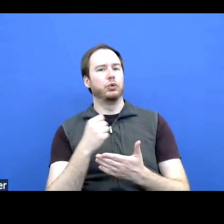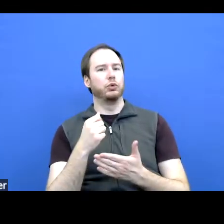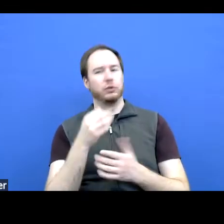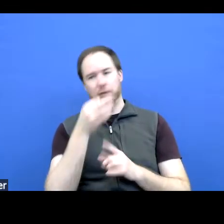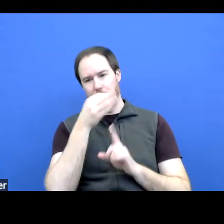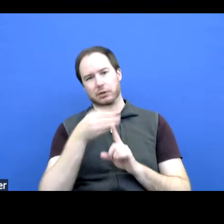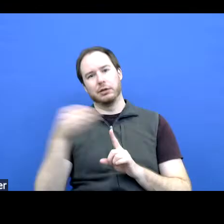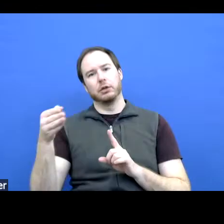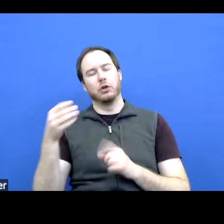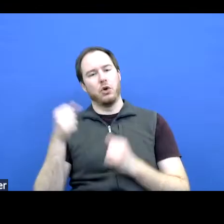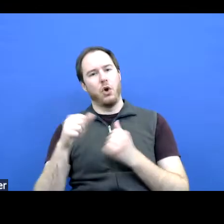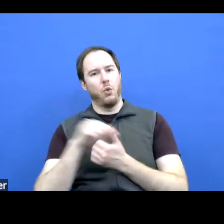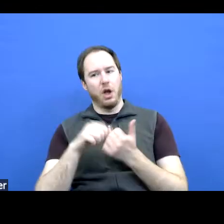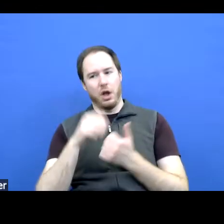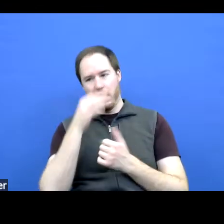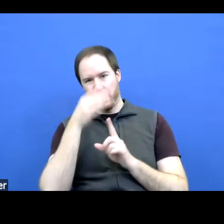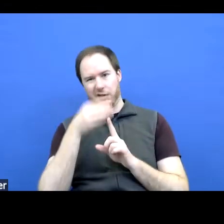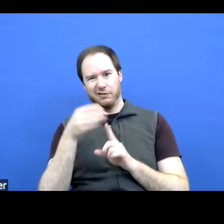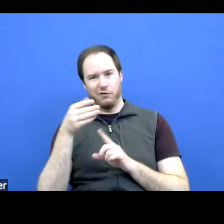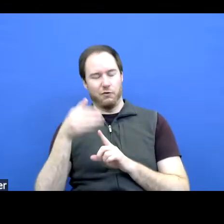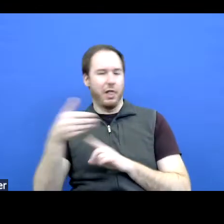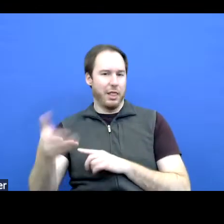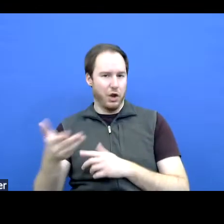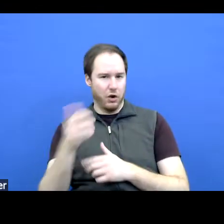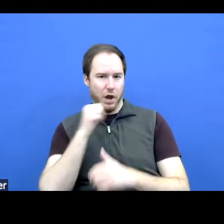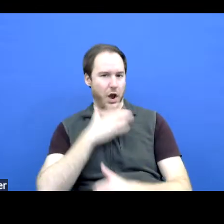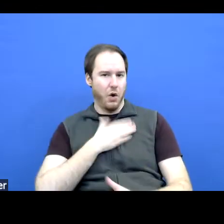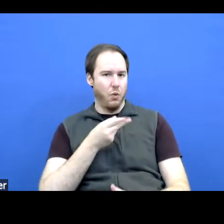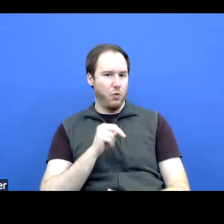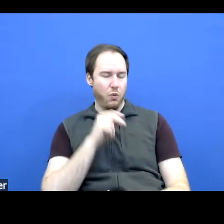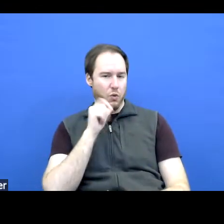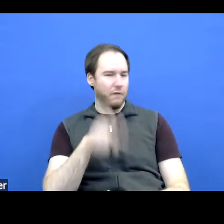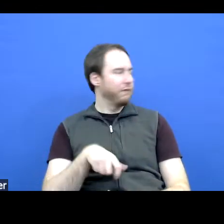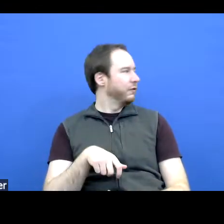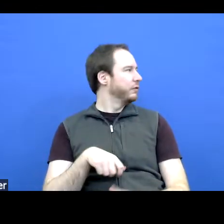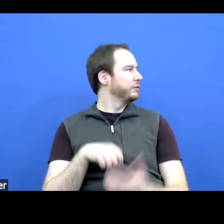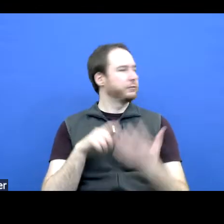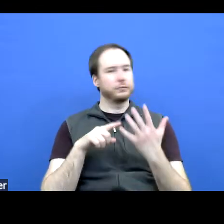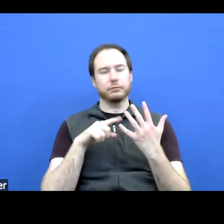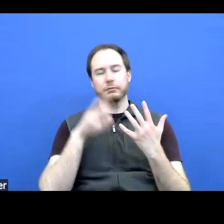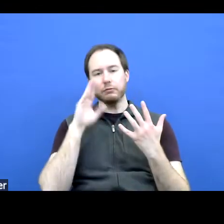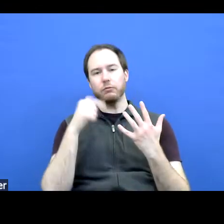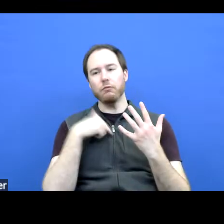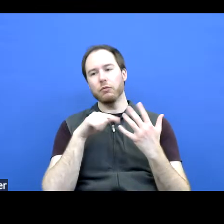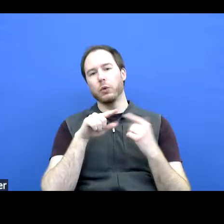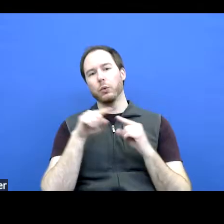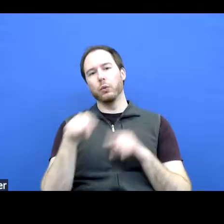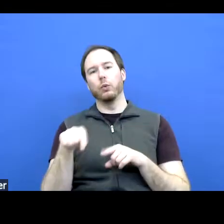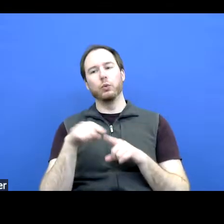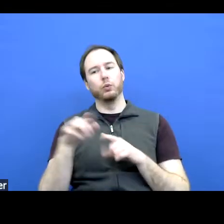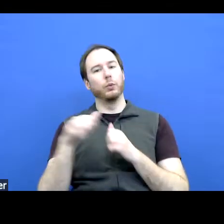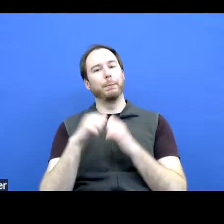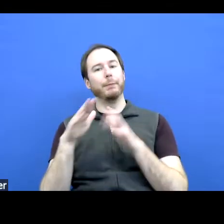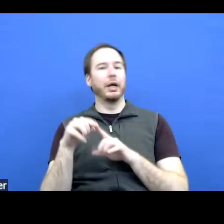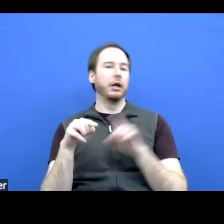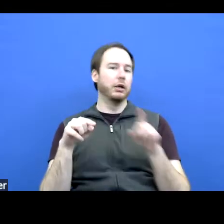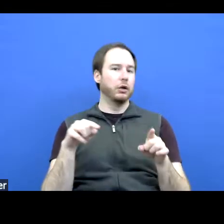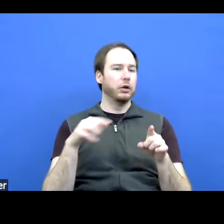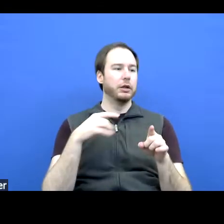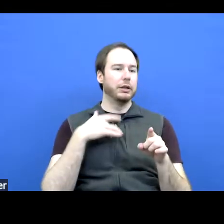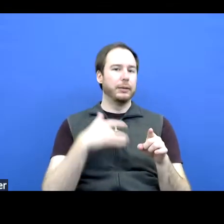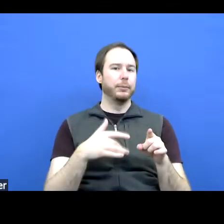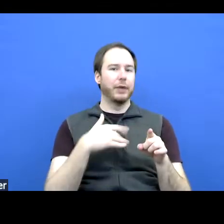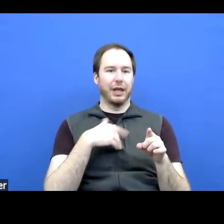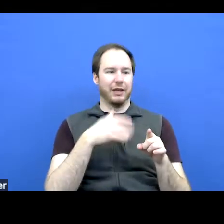wash facilities, right? Right there. Okay, yeah. Because I know, when I go to one of your competitors, they have